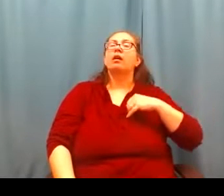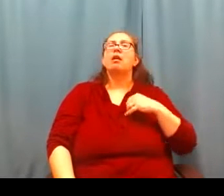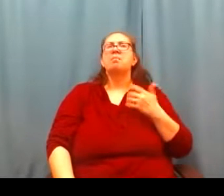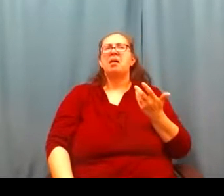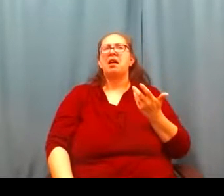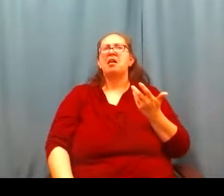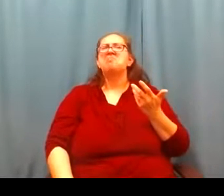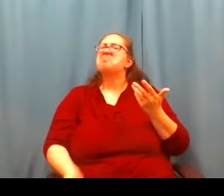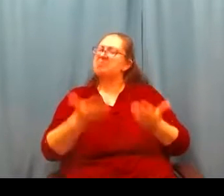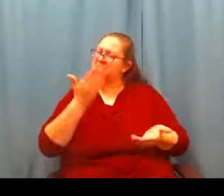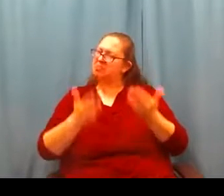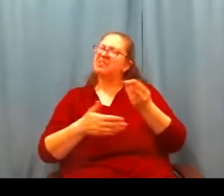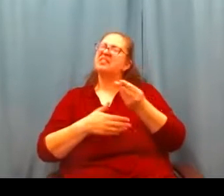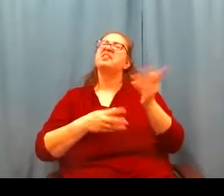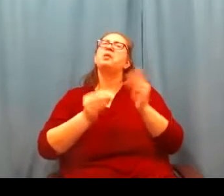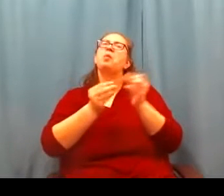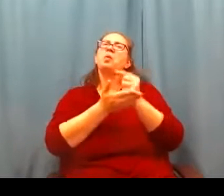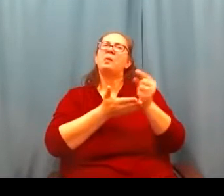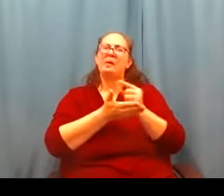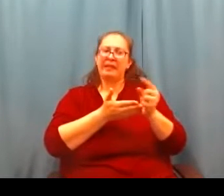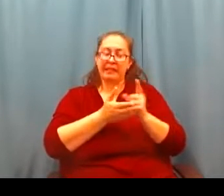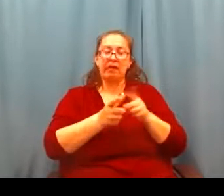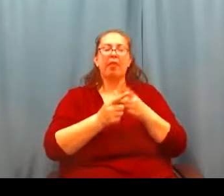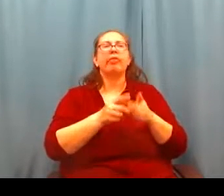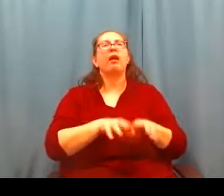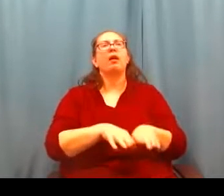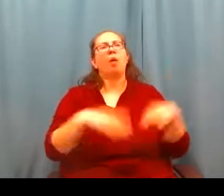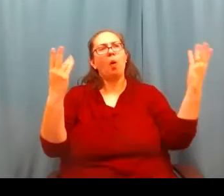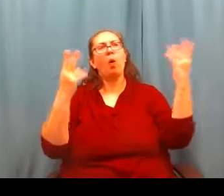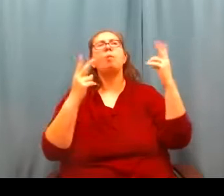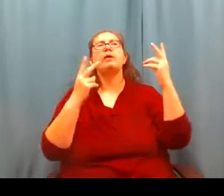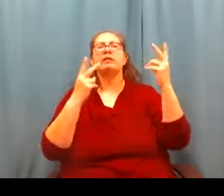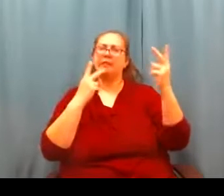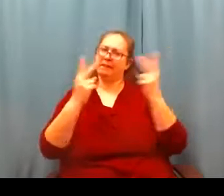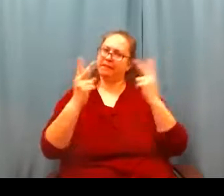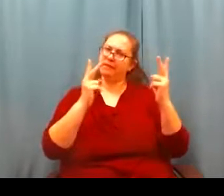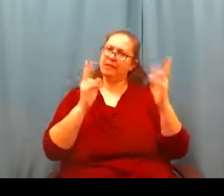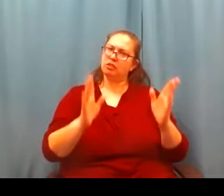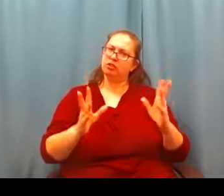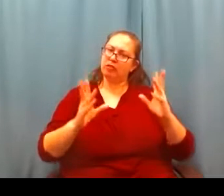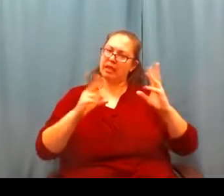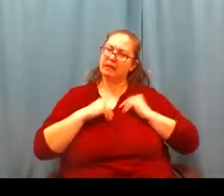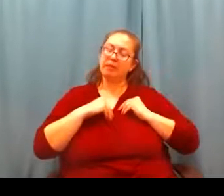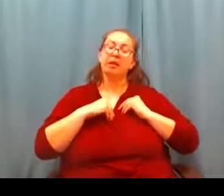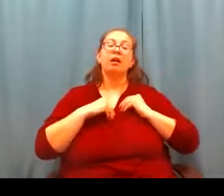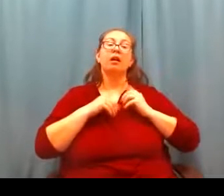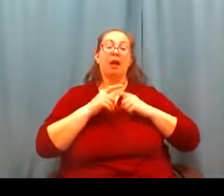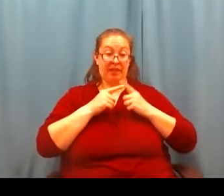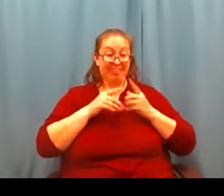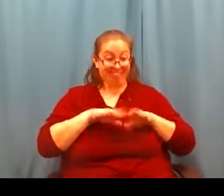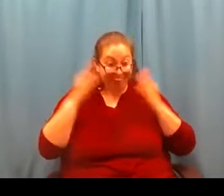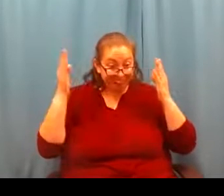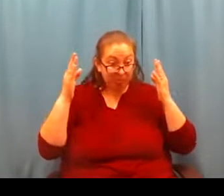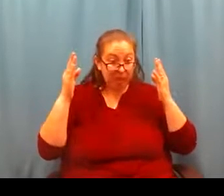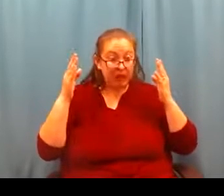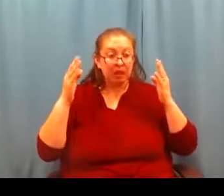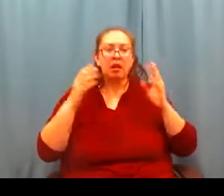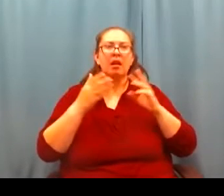is open to visitors. And then the visitor experience will probably look different because we can't have a lot of